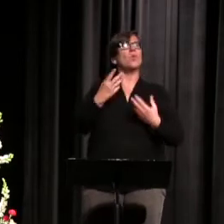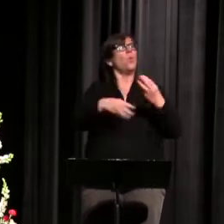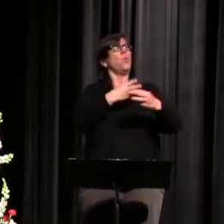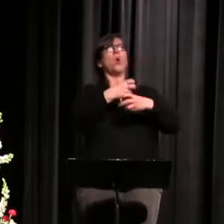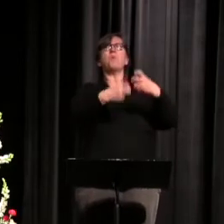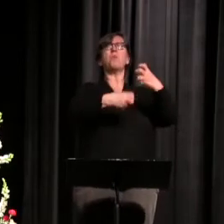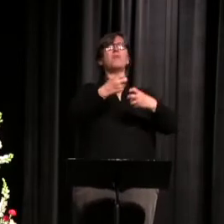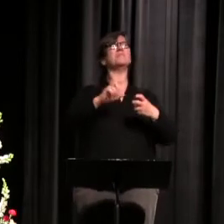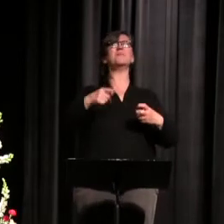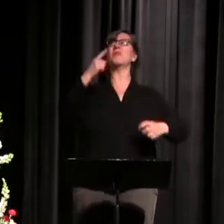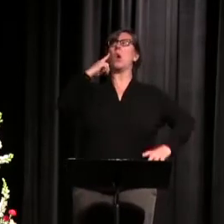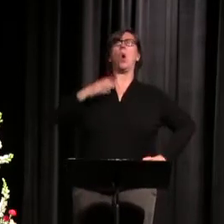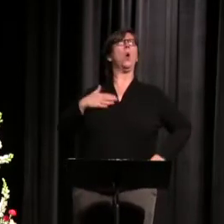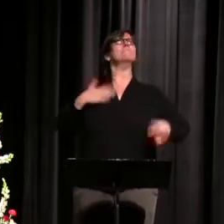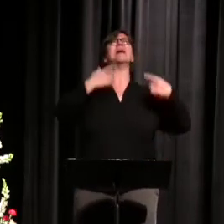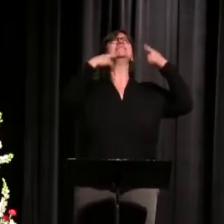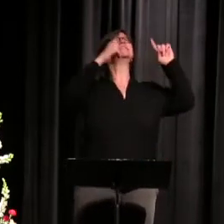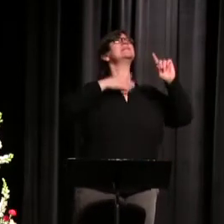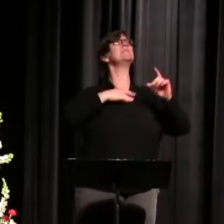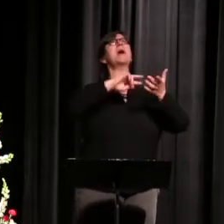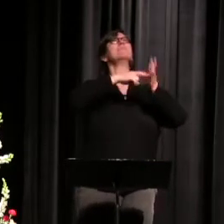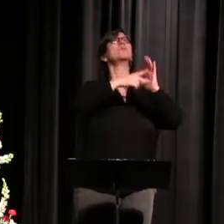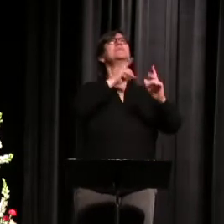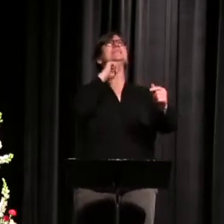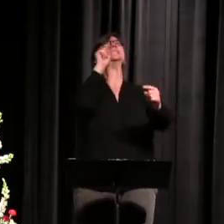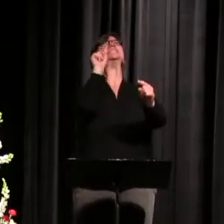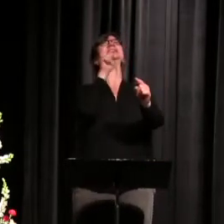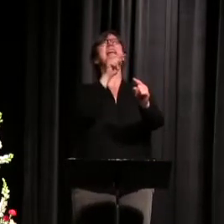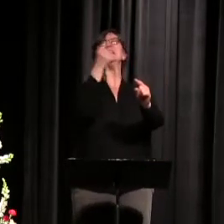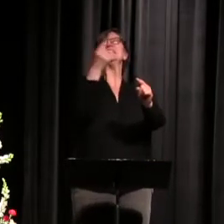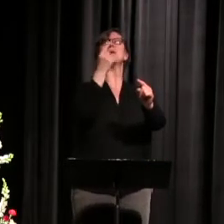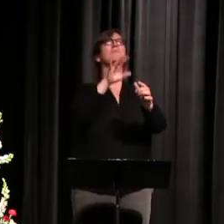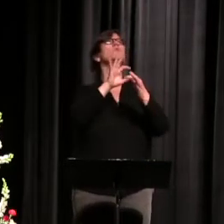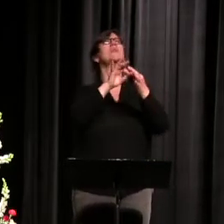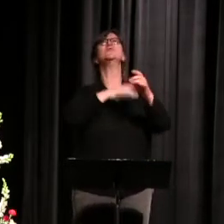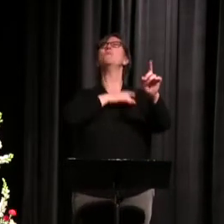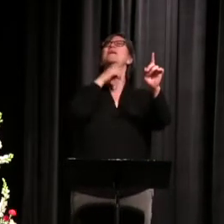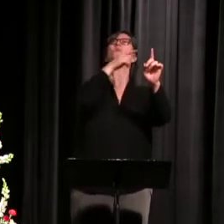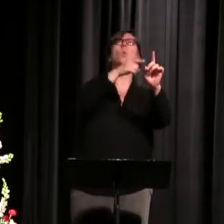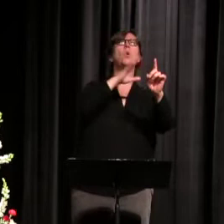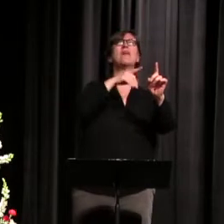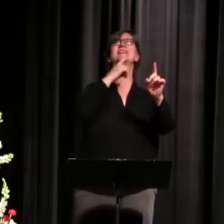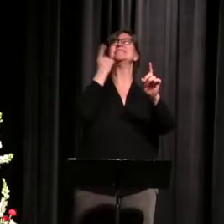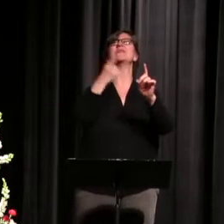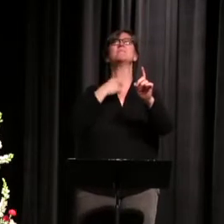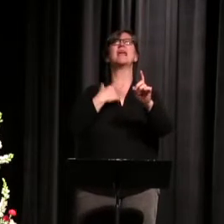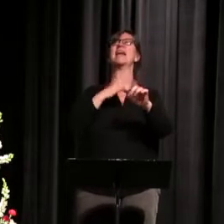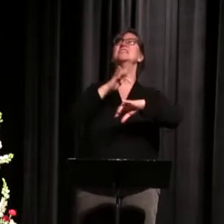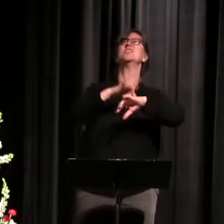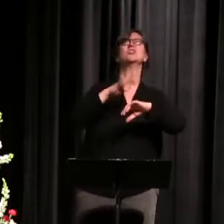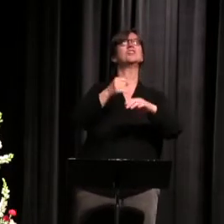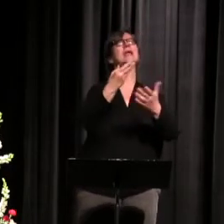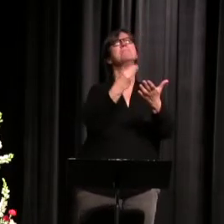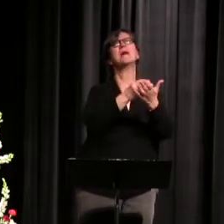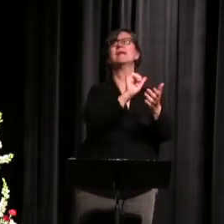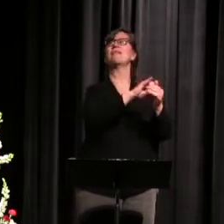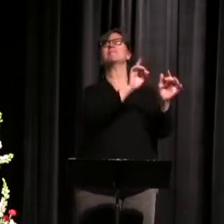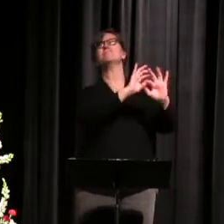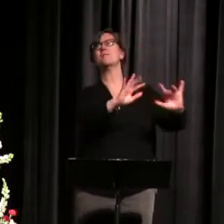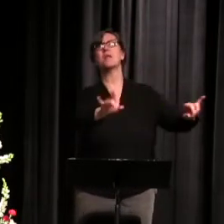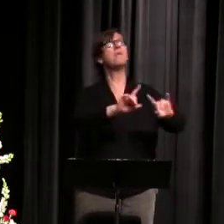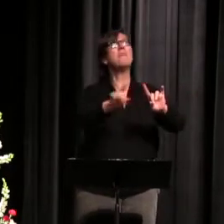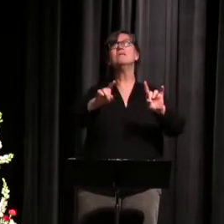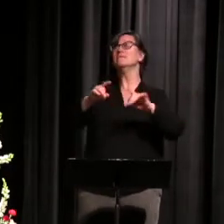their success and their purpose to tangible or goal-based achievements. But the fact is, the universe doesn't care about